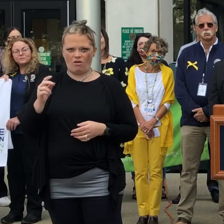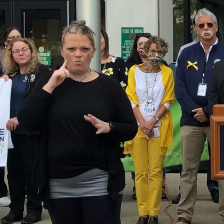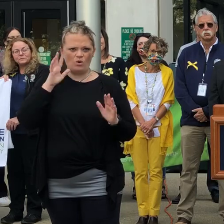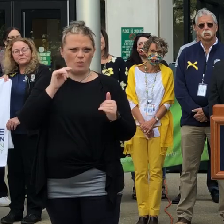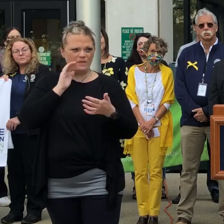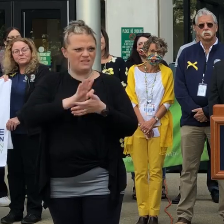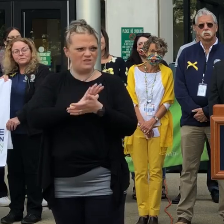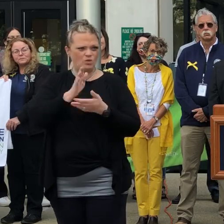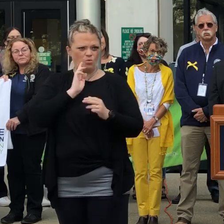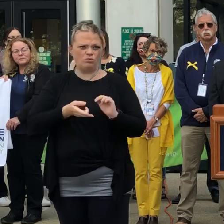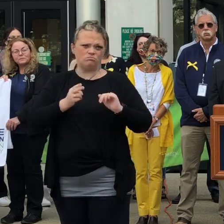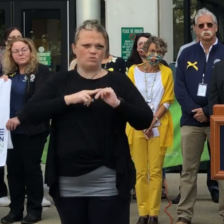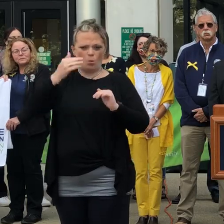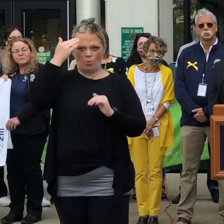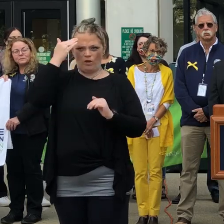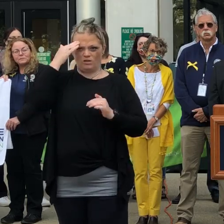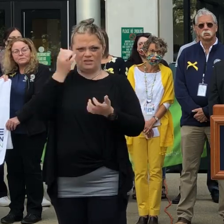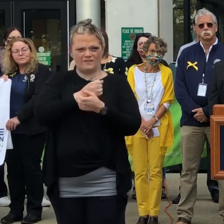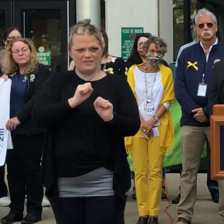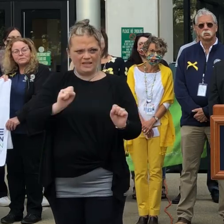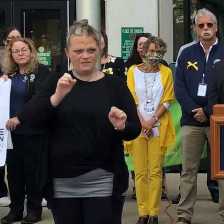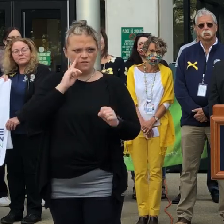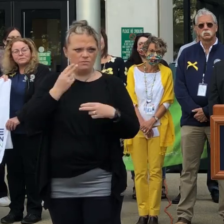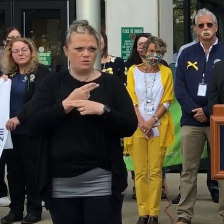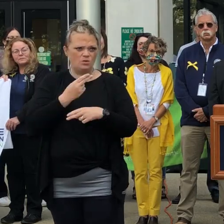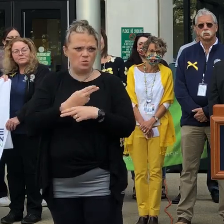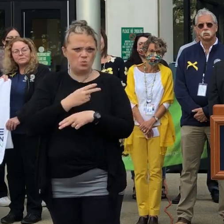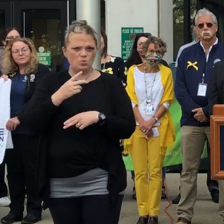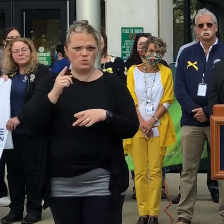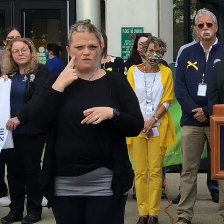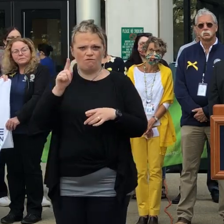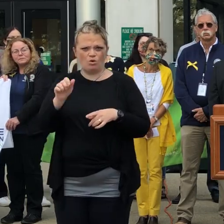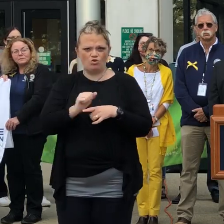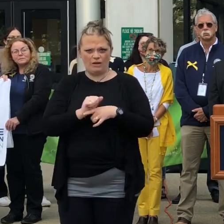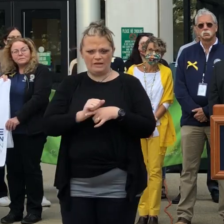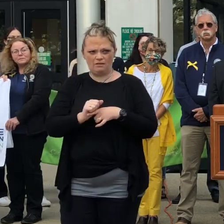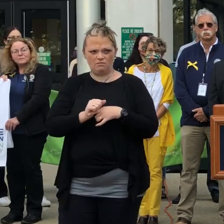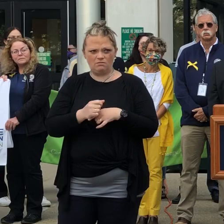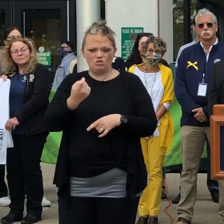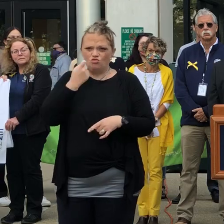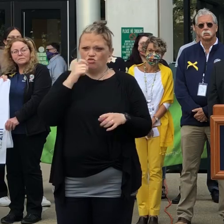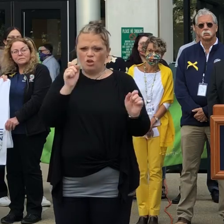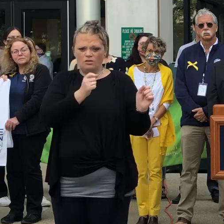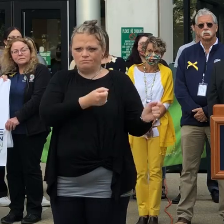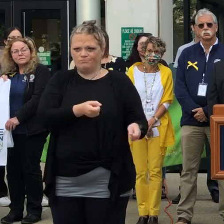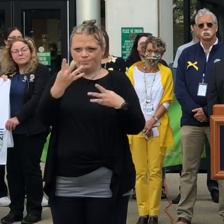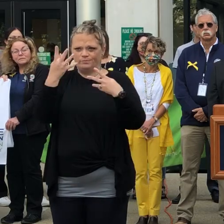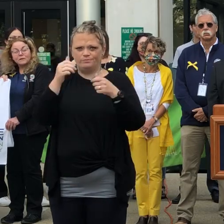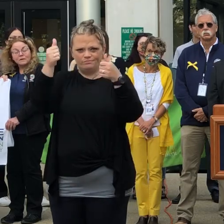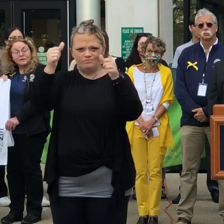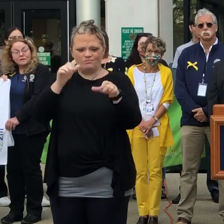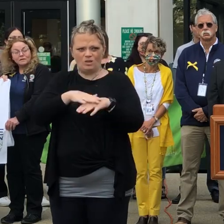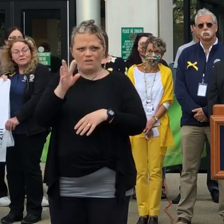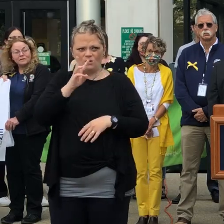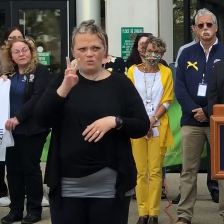of safety and be used in firearm safety training. It's just been put on our website,